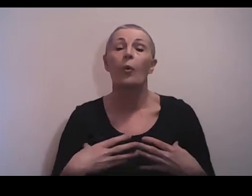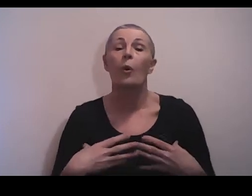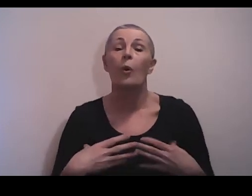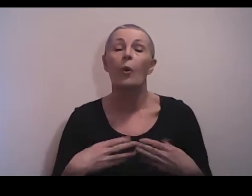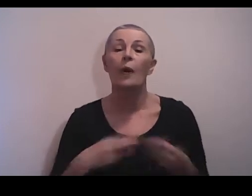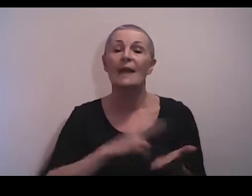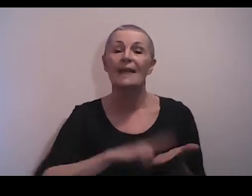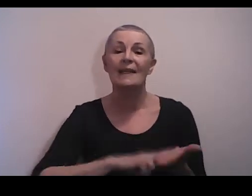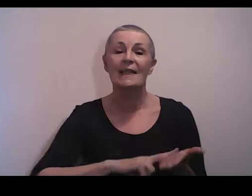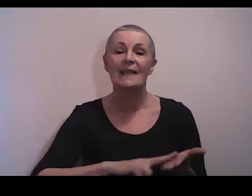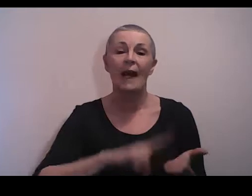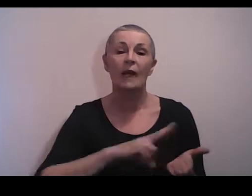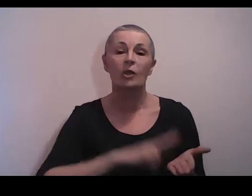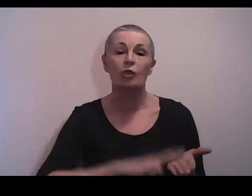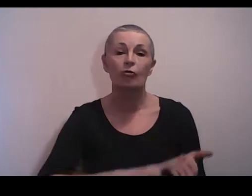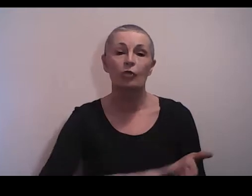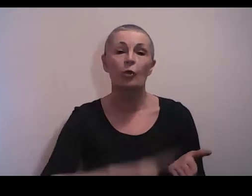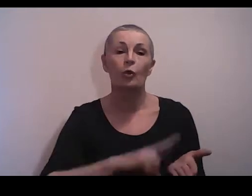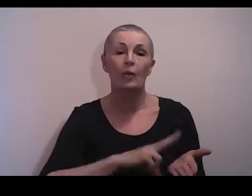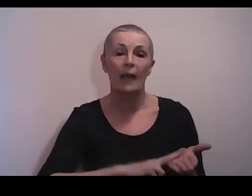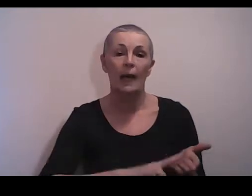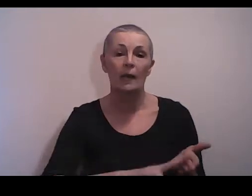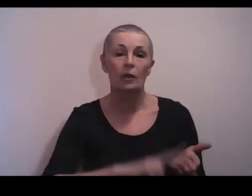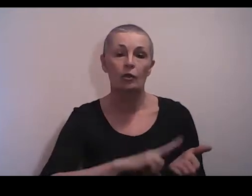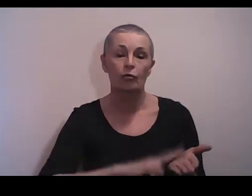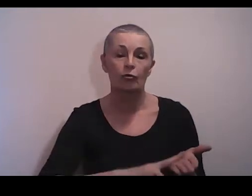breathing happens anyway.